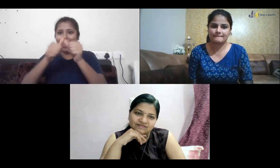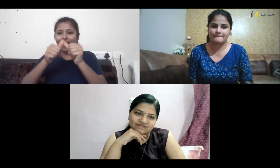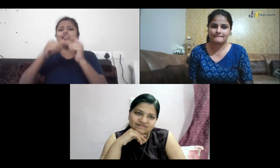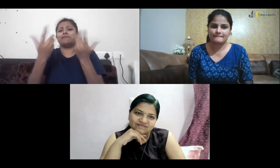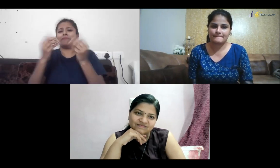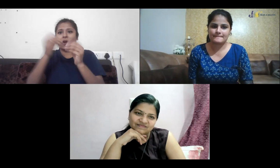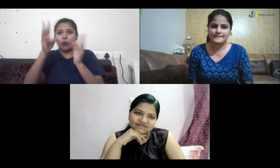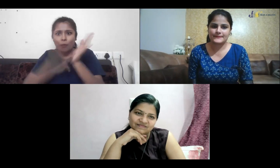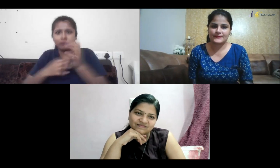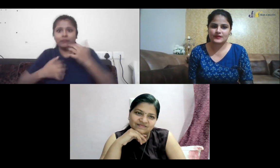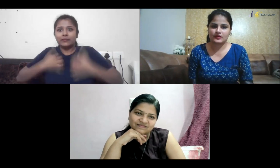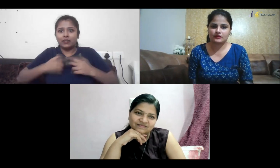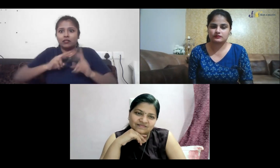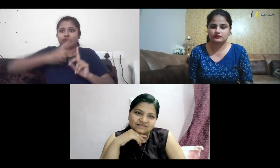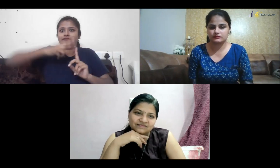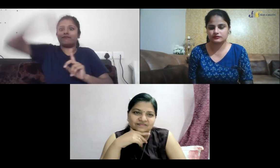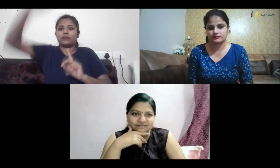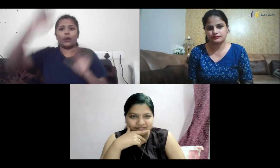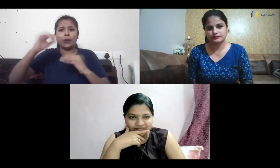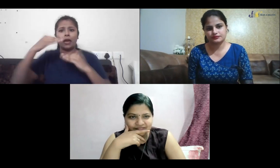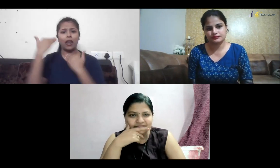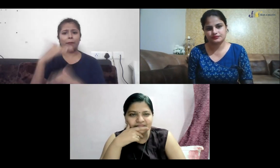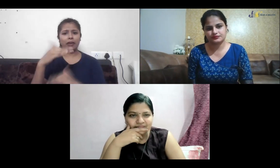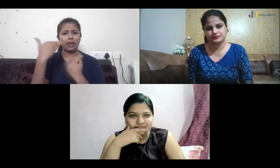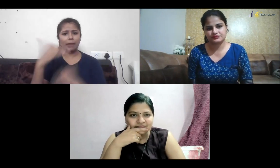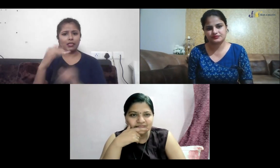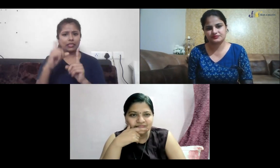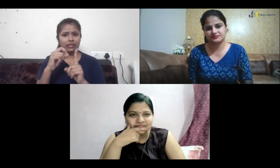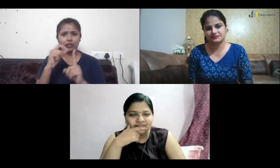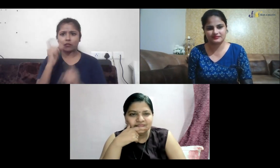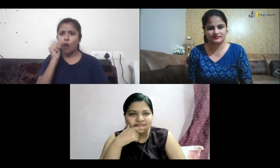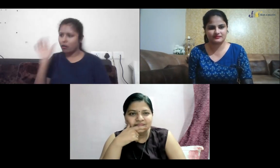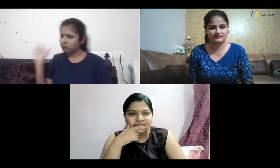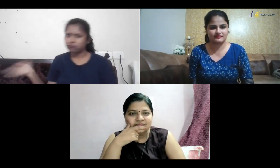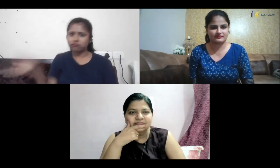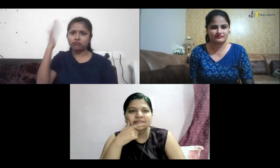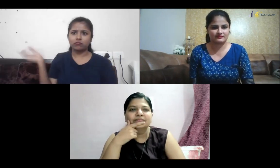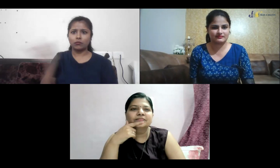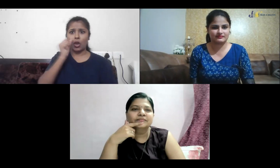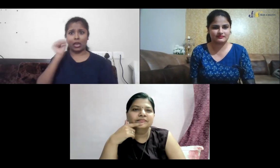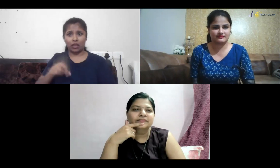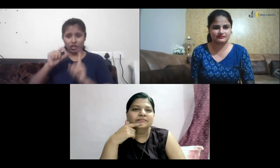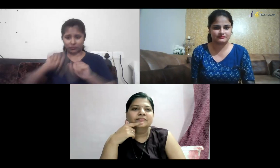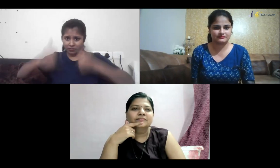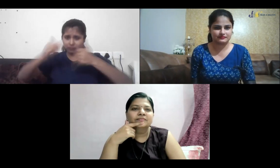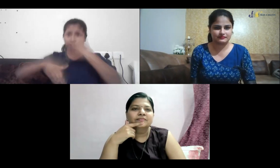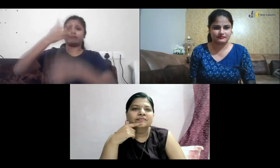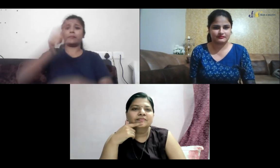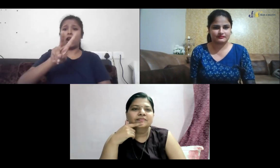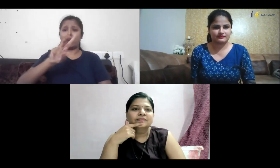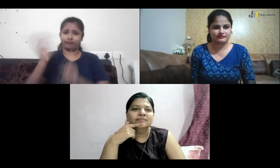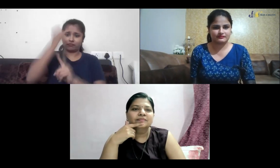12th. I want to become I have an aim to complete my 12th and BA and further study. But people are saying we are